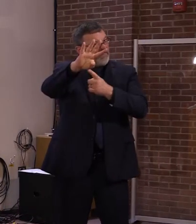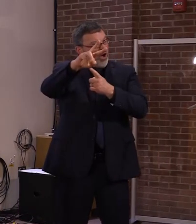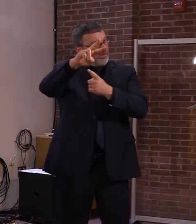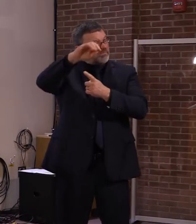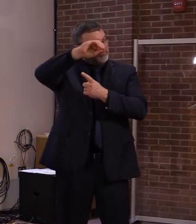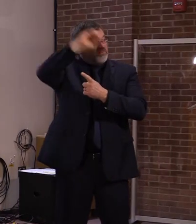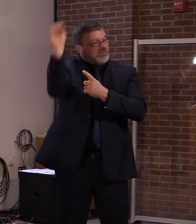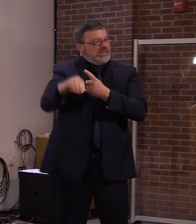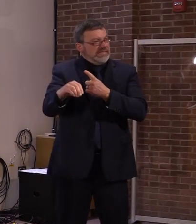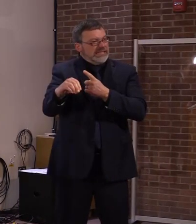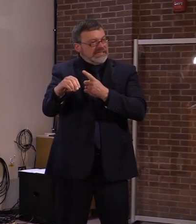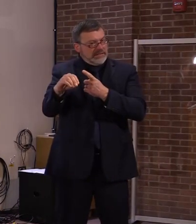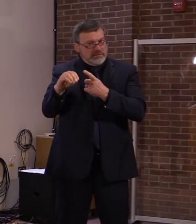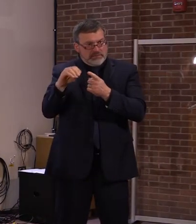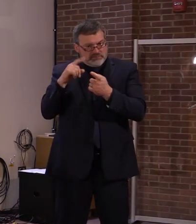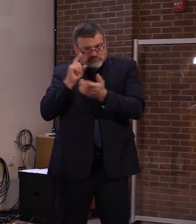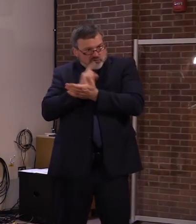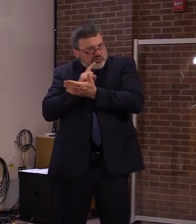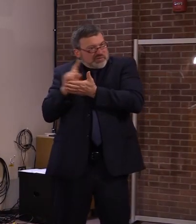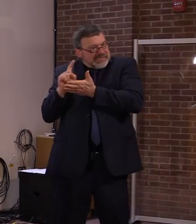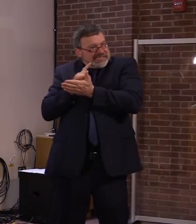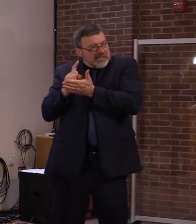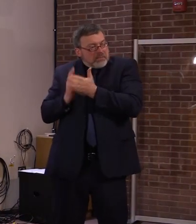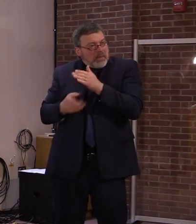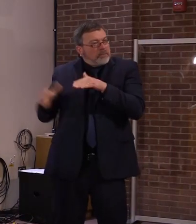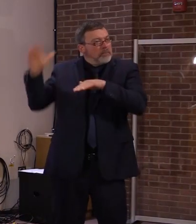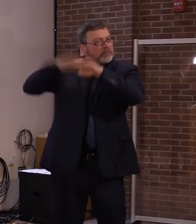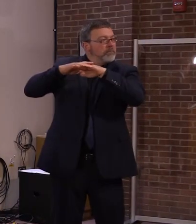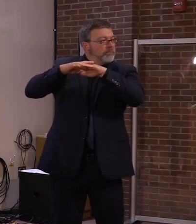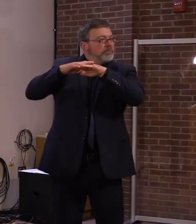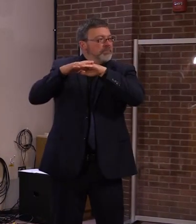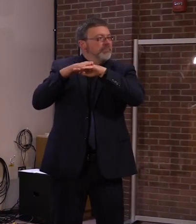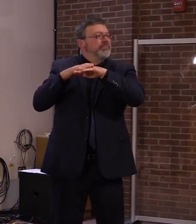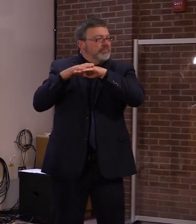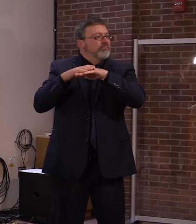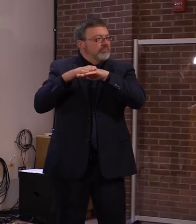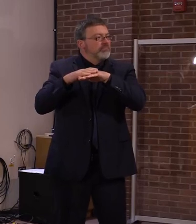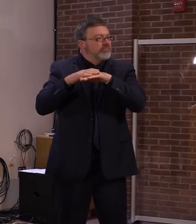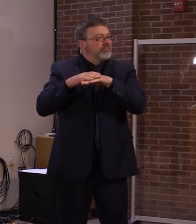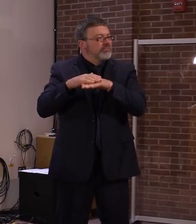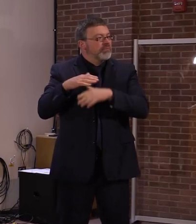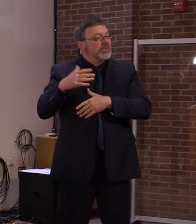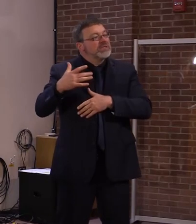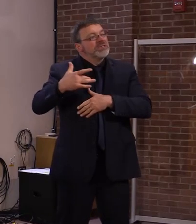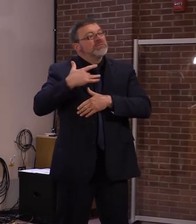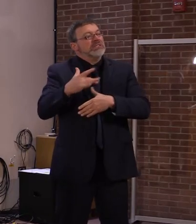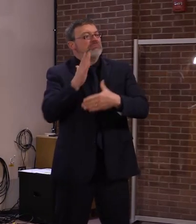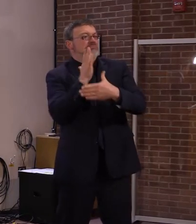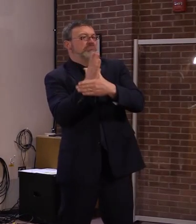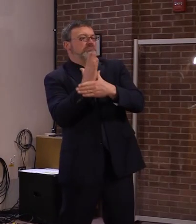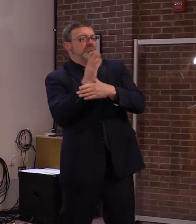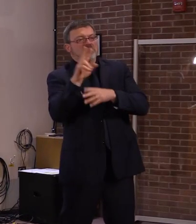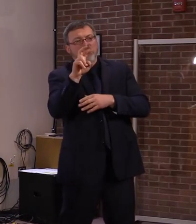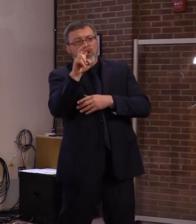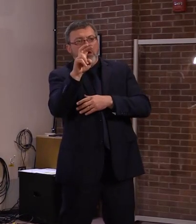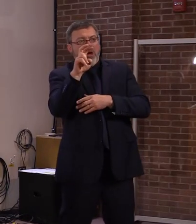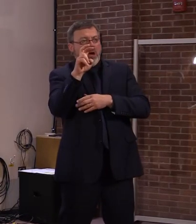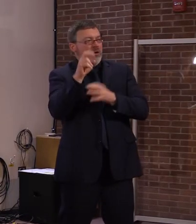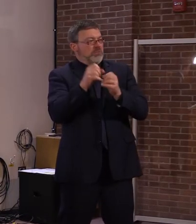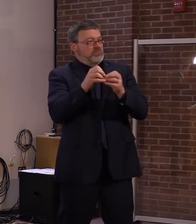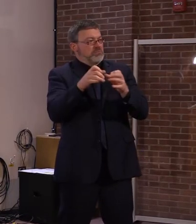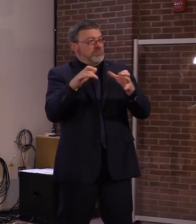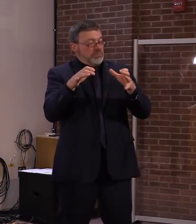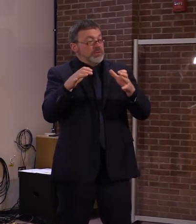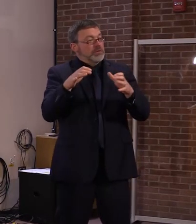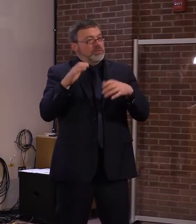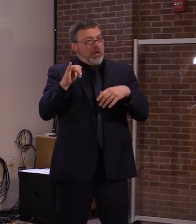last Tuesday. Generally, our cases had been trending around the 200 cases per day mark over the last 6 weeks. We saw